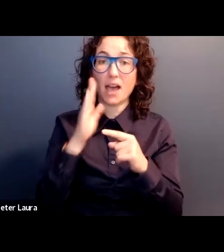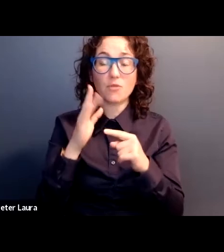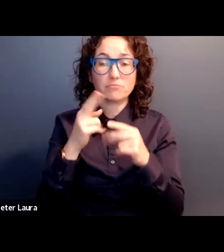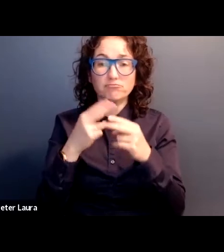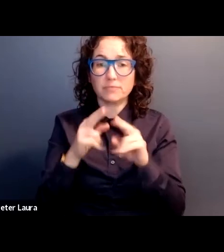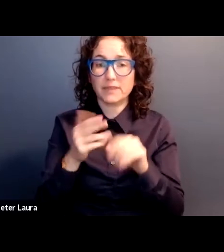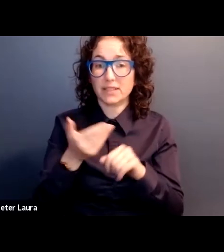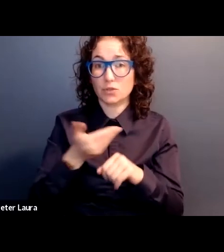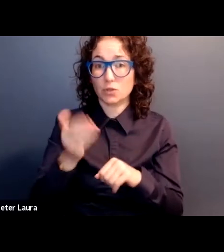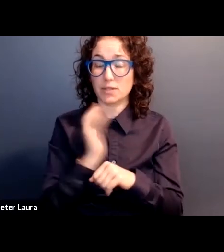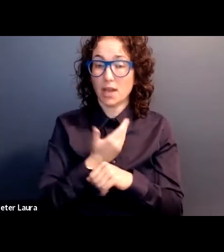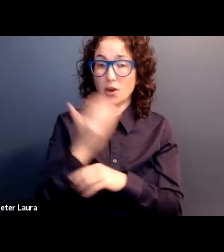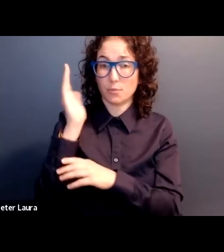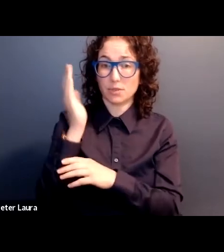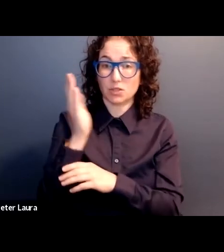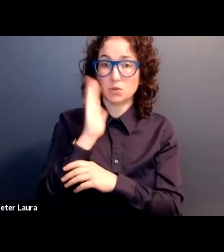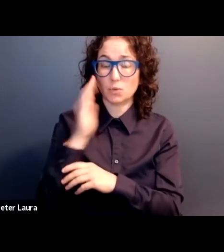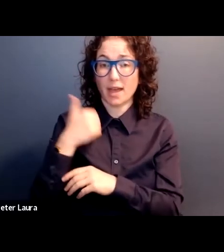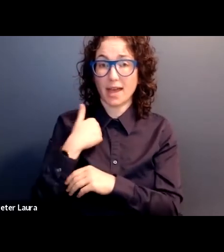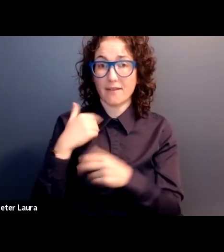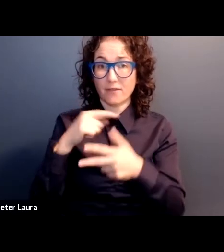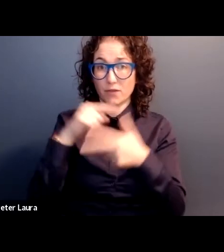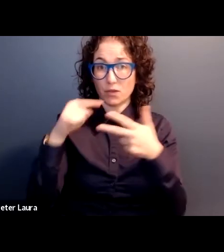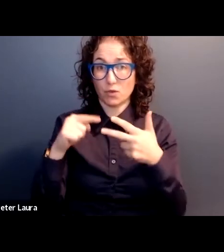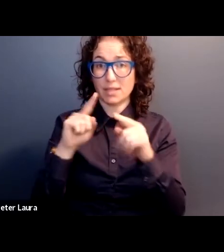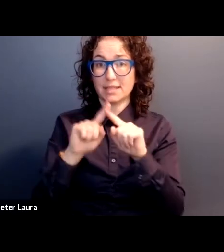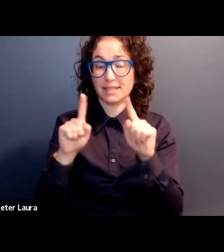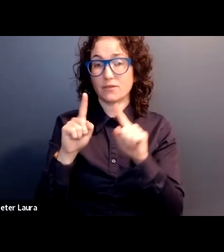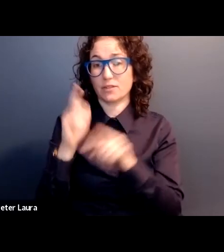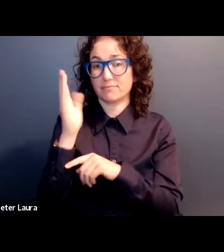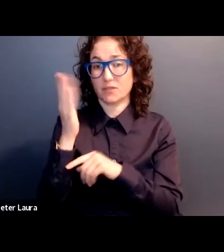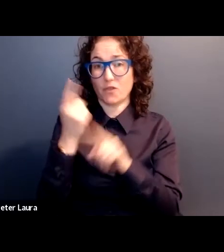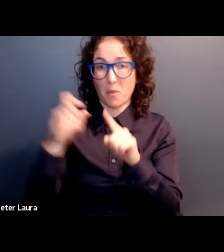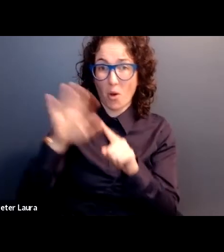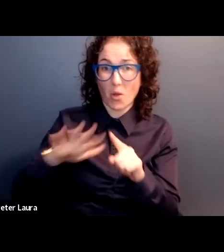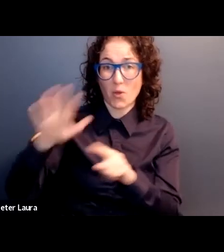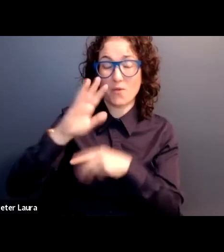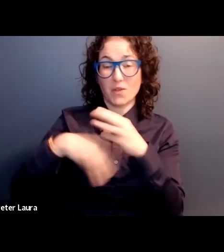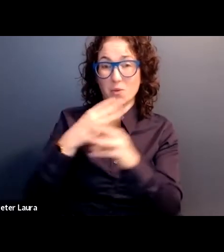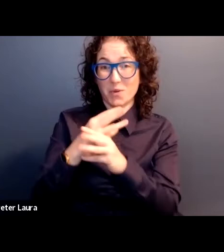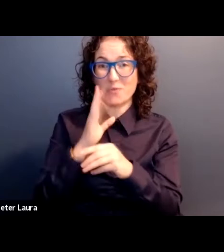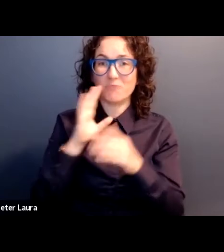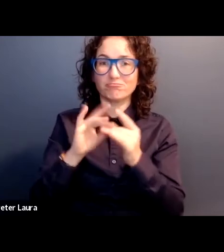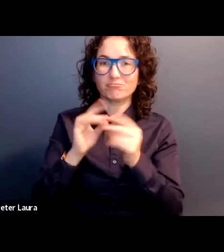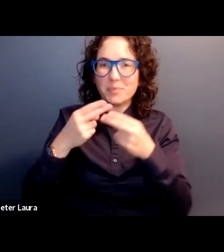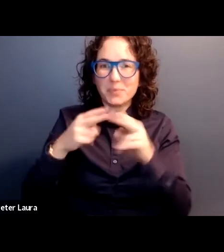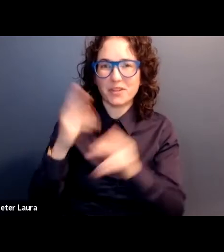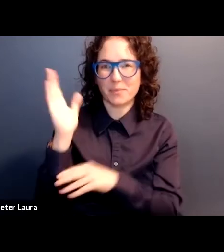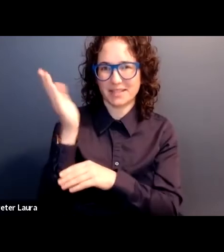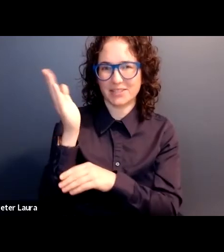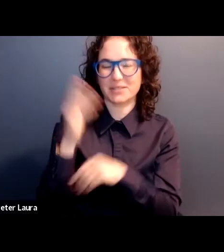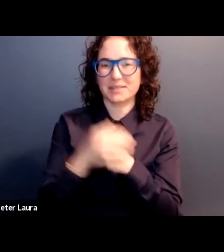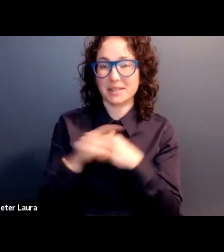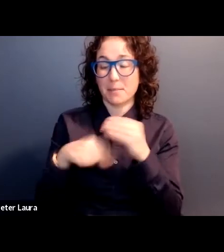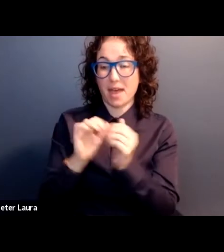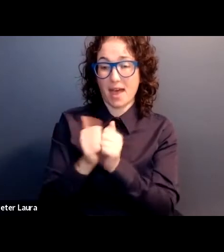presenters today. Joining us, we'll have 3 discussants from all over the world to share some brief presentations on how they